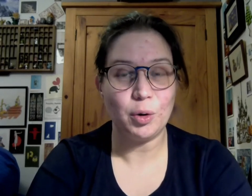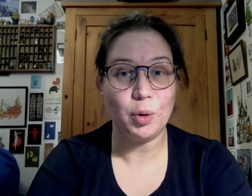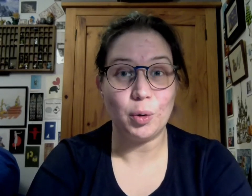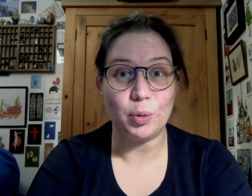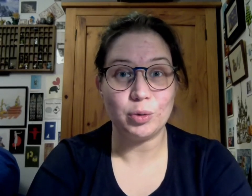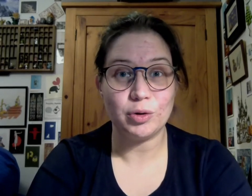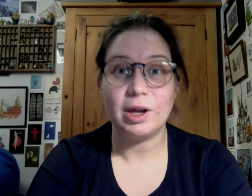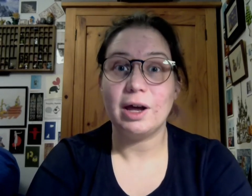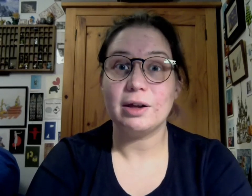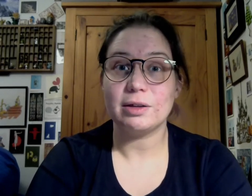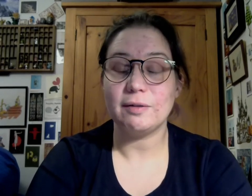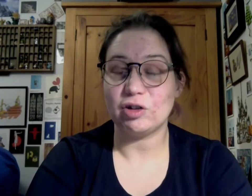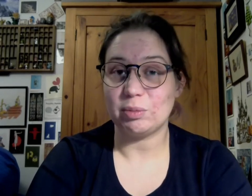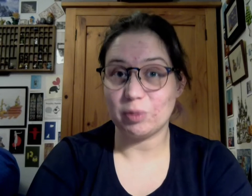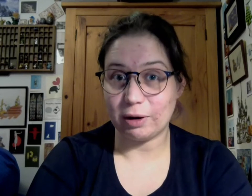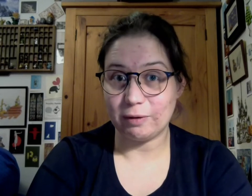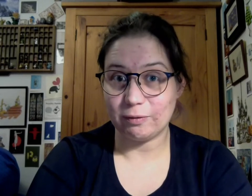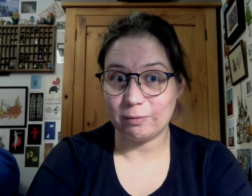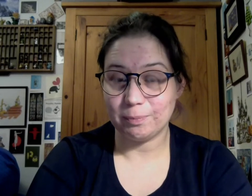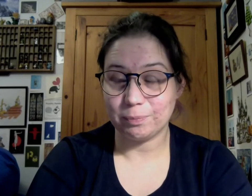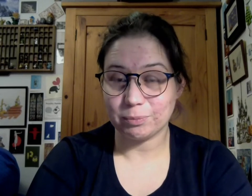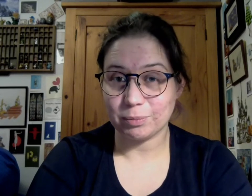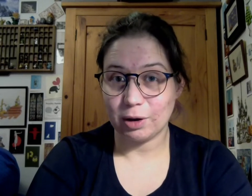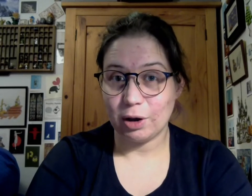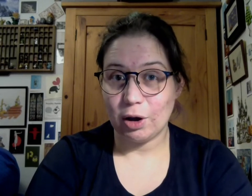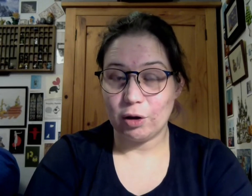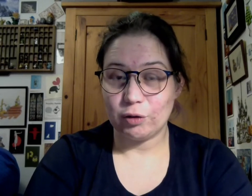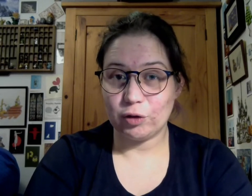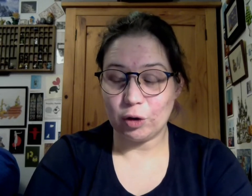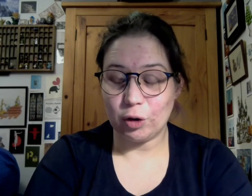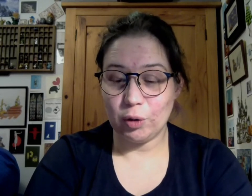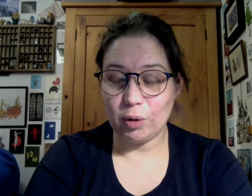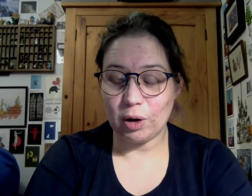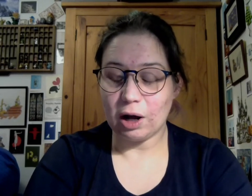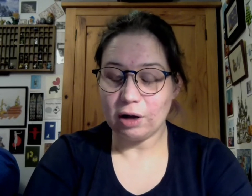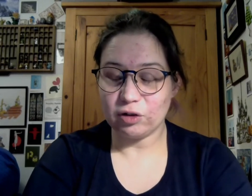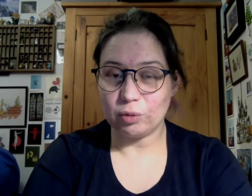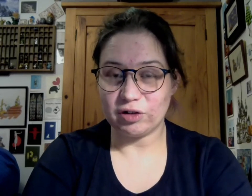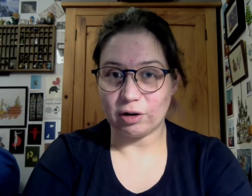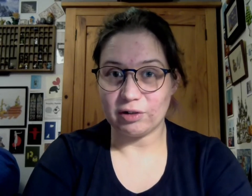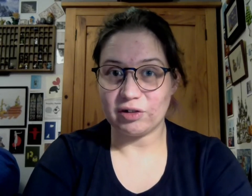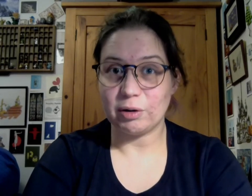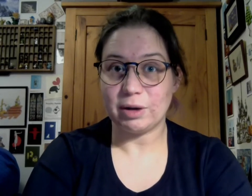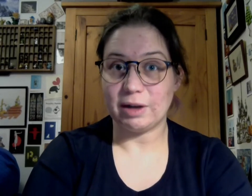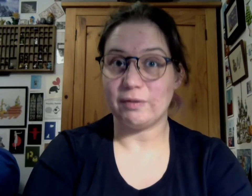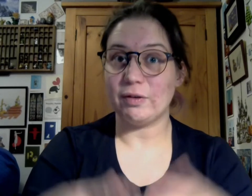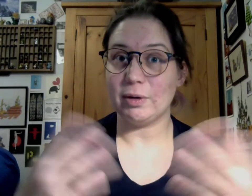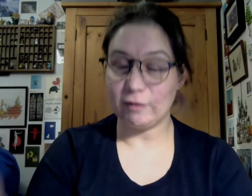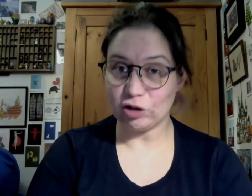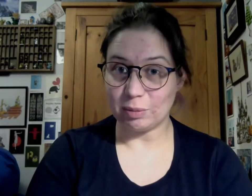called The Fisherman's Wife. So, our story starts with a fisherman.